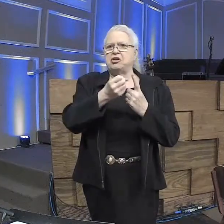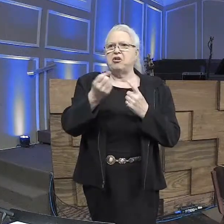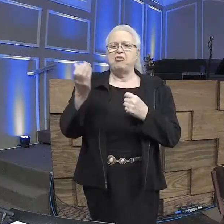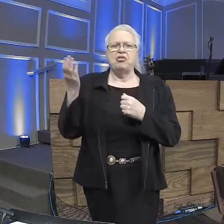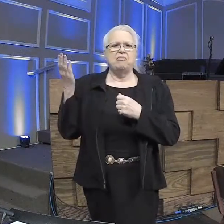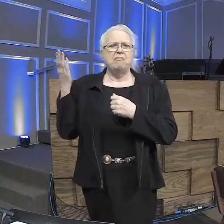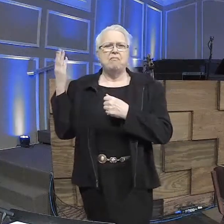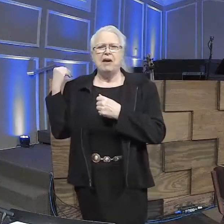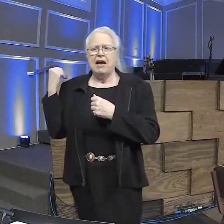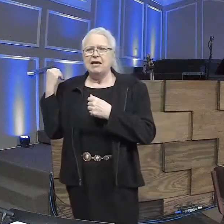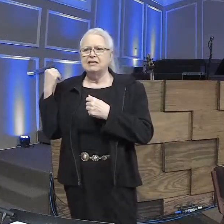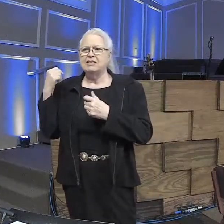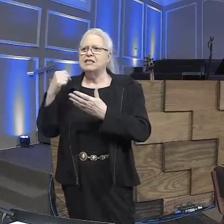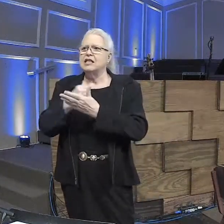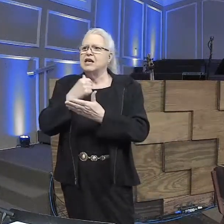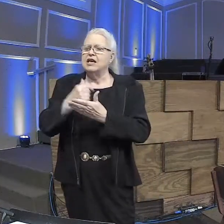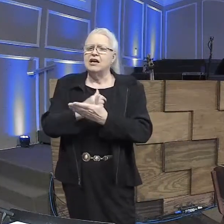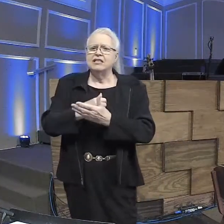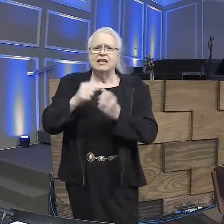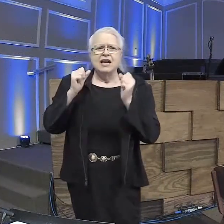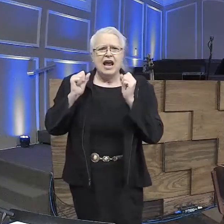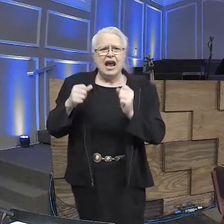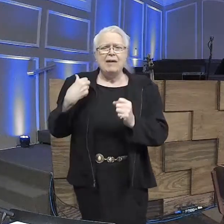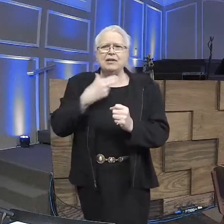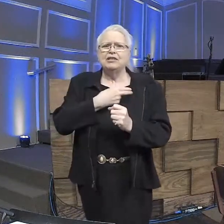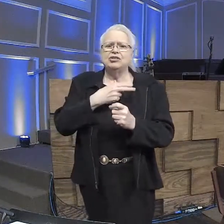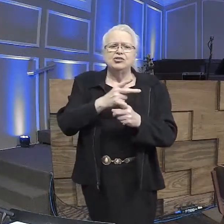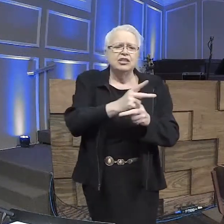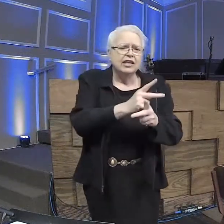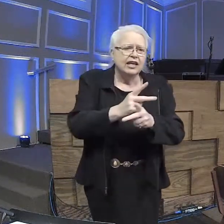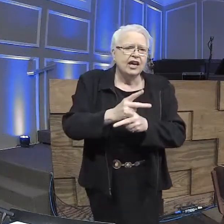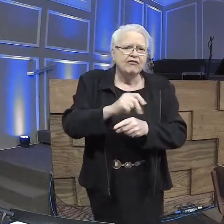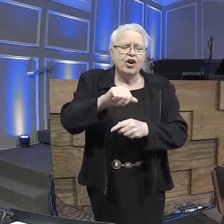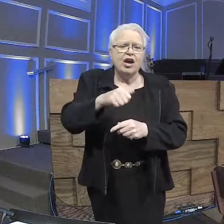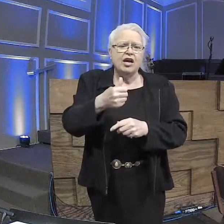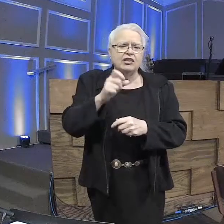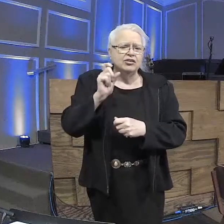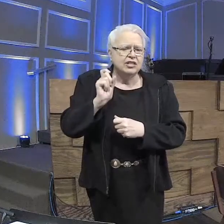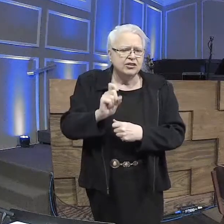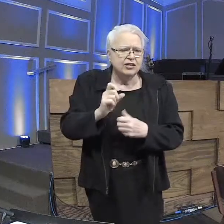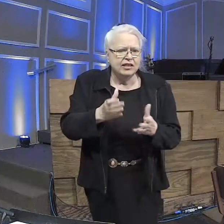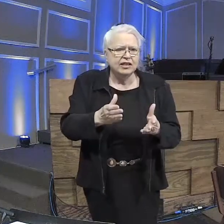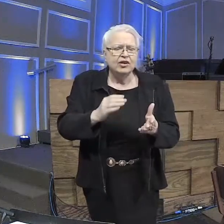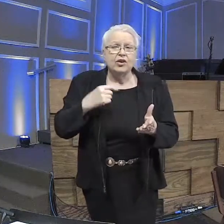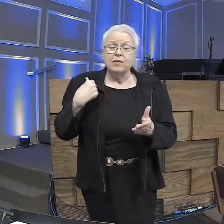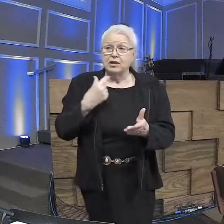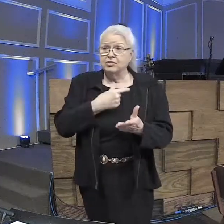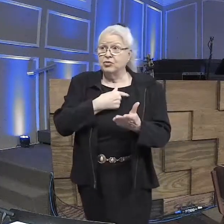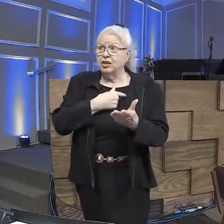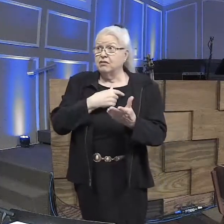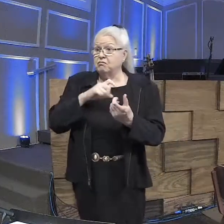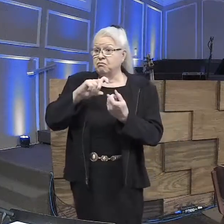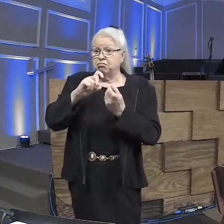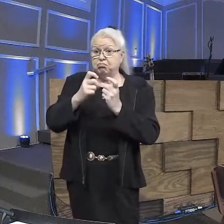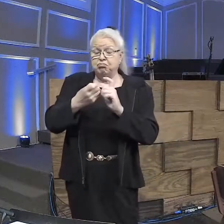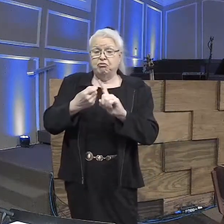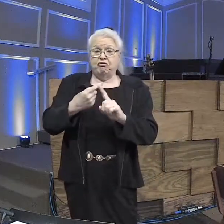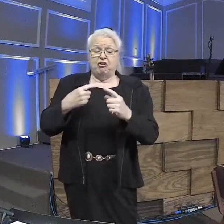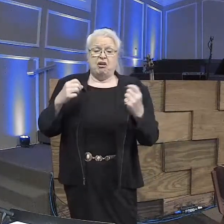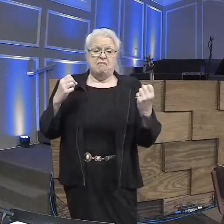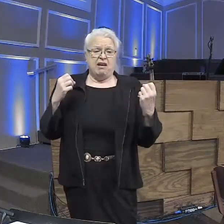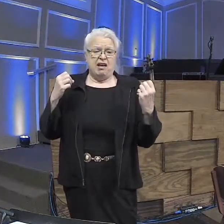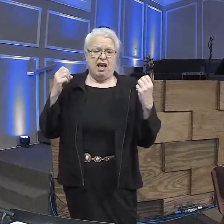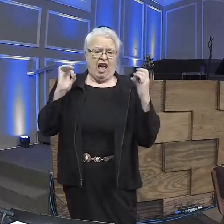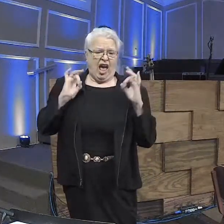or their past. It's the gospel that enables us to care for others in their need because we are transformed from hatred to